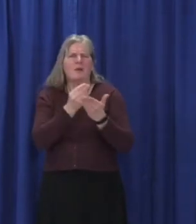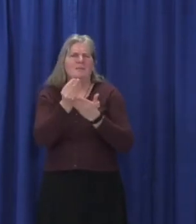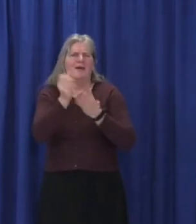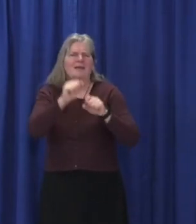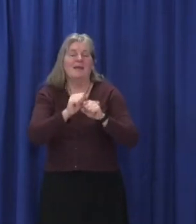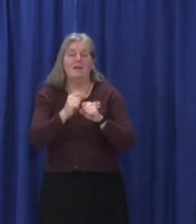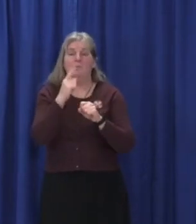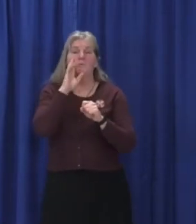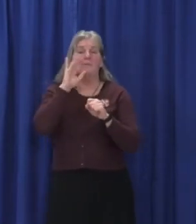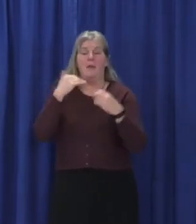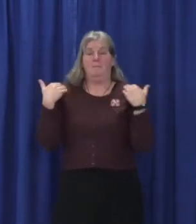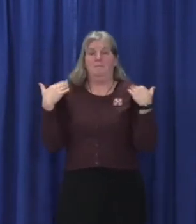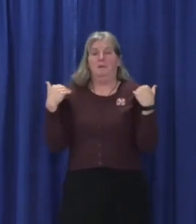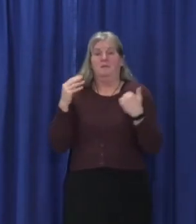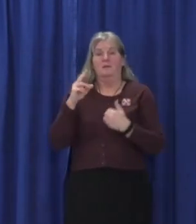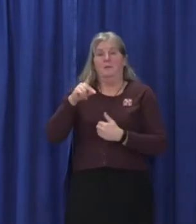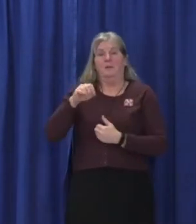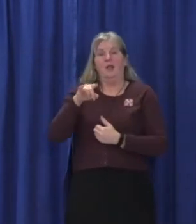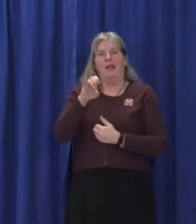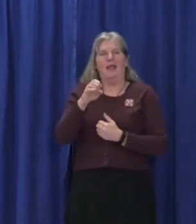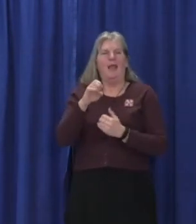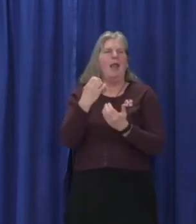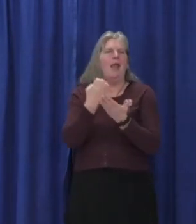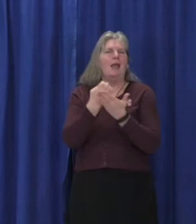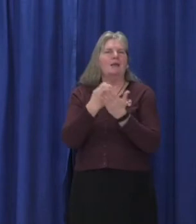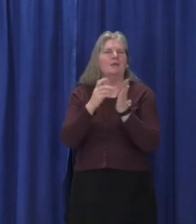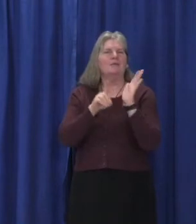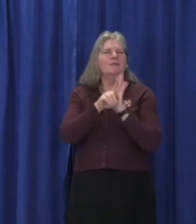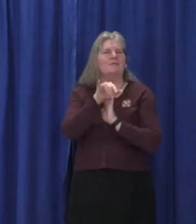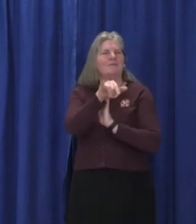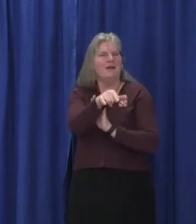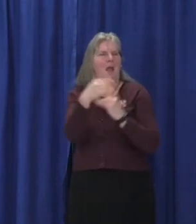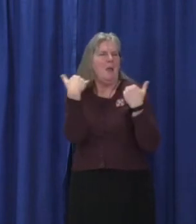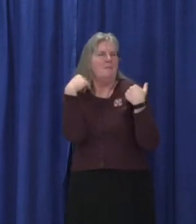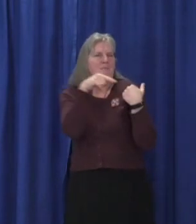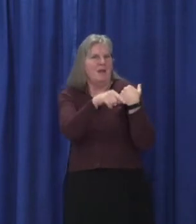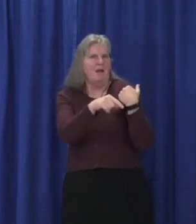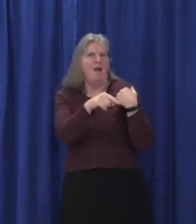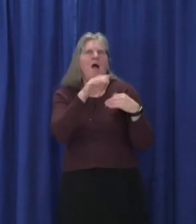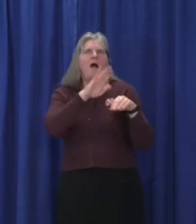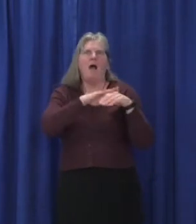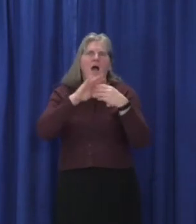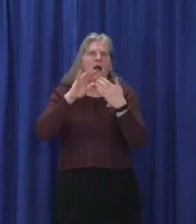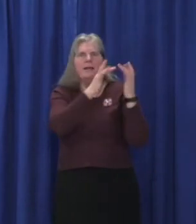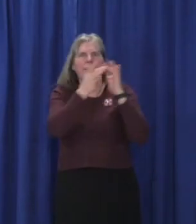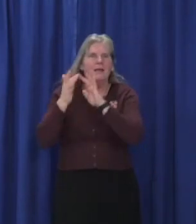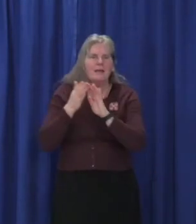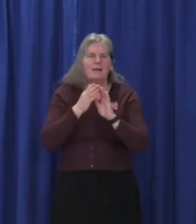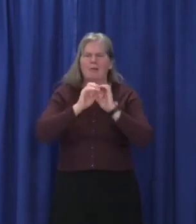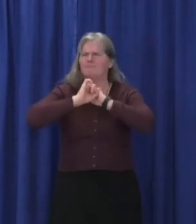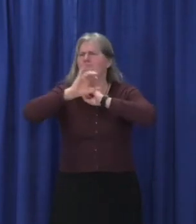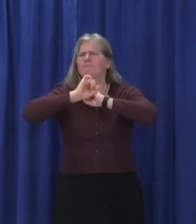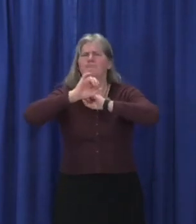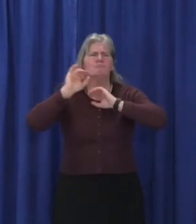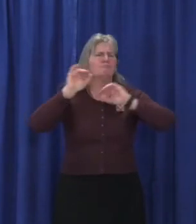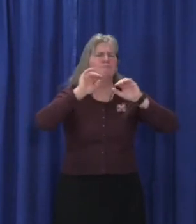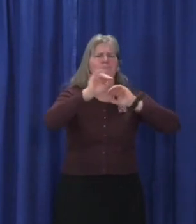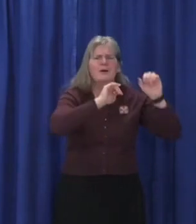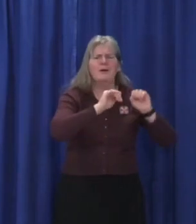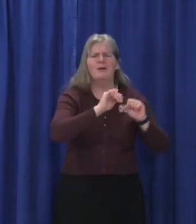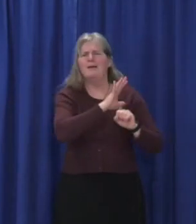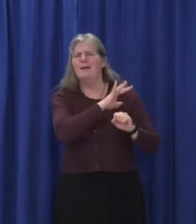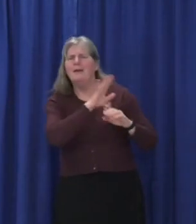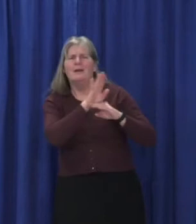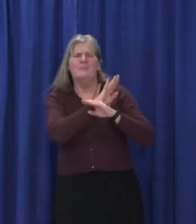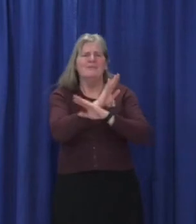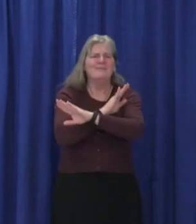Minister Pillay with Economic Development has been very busy on social media, highlighting some incredible